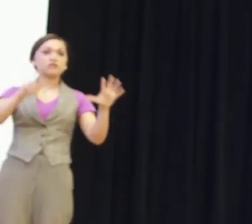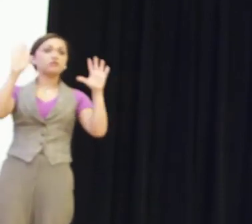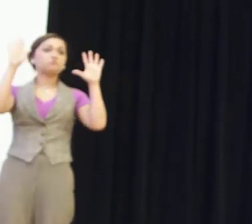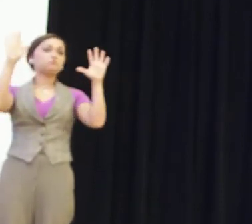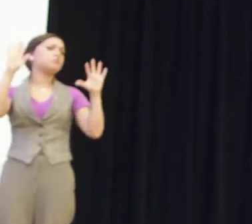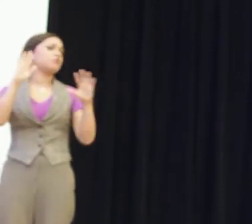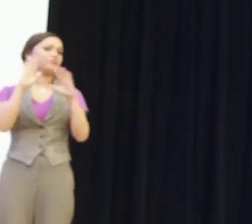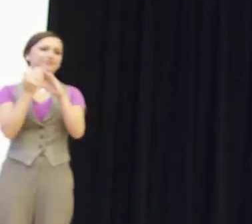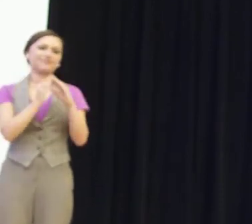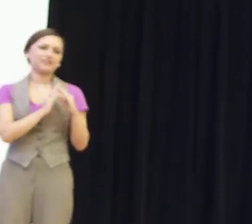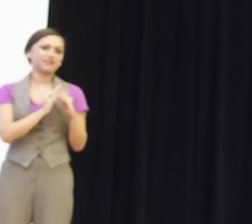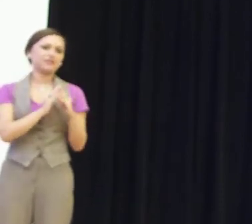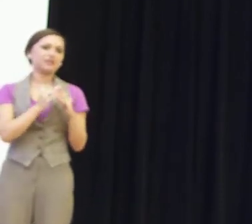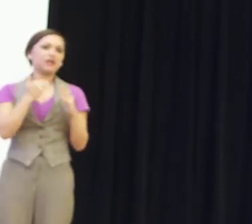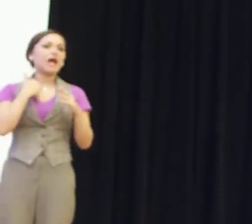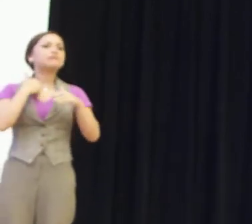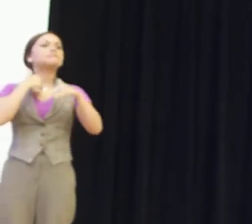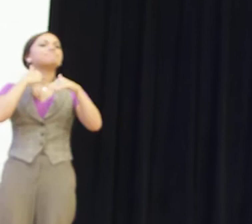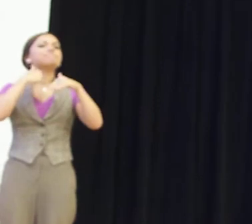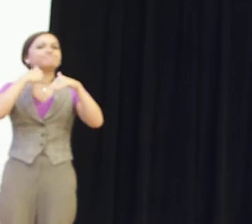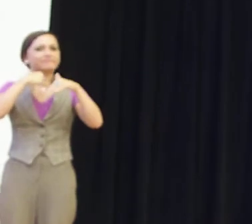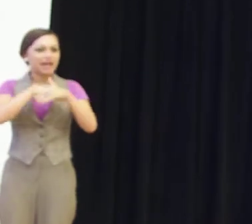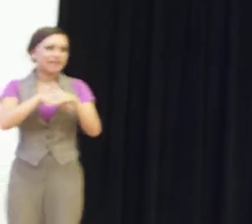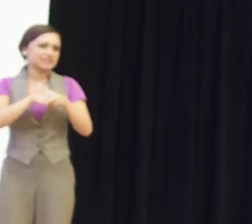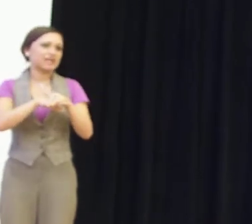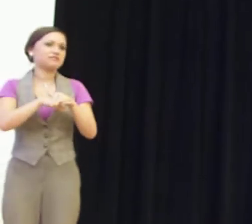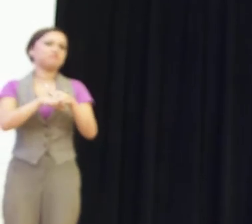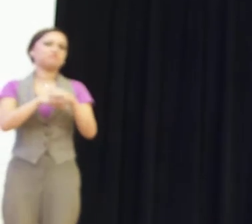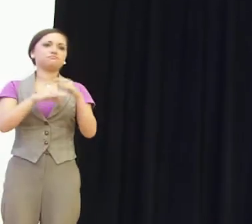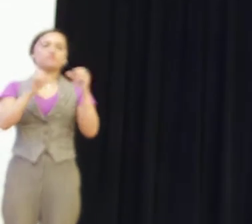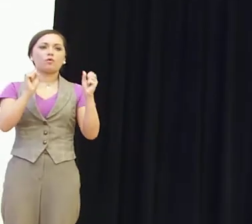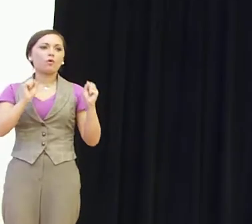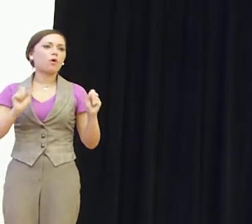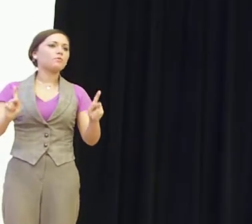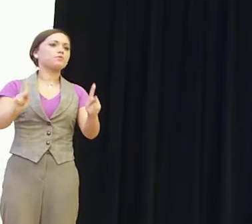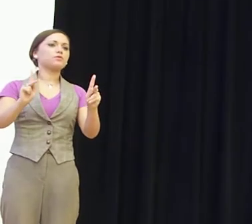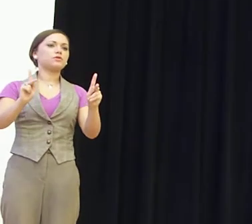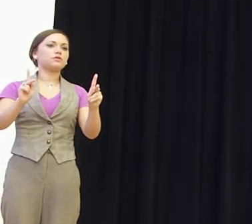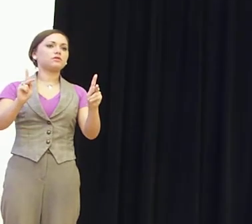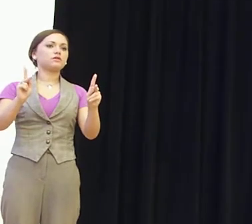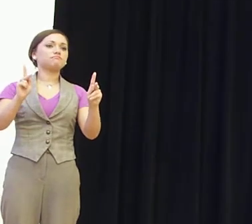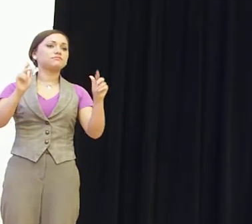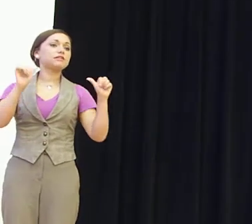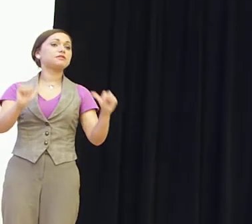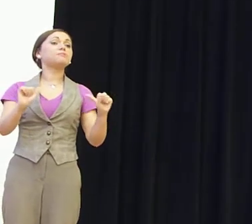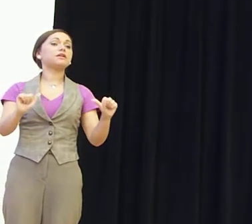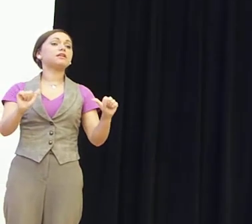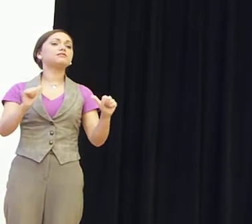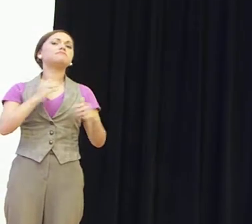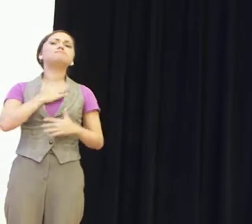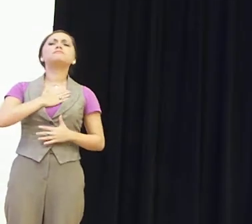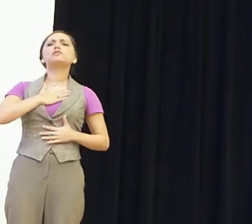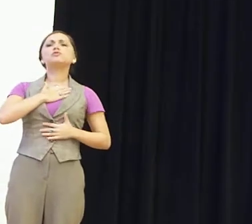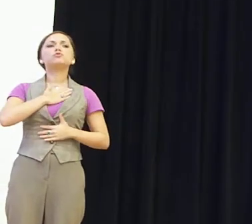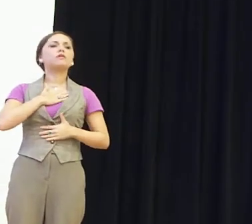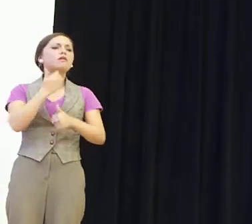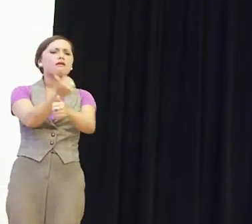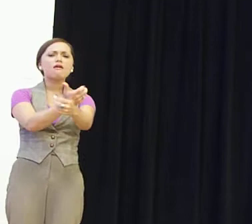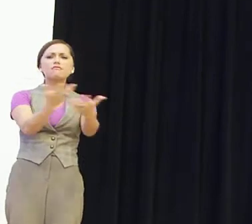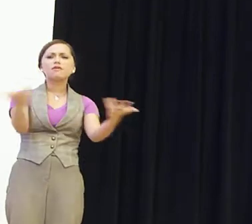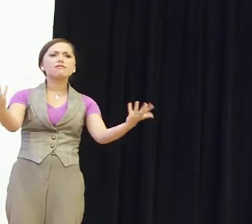this great city has access and opportunity and the ability to enjoy what is